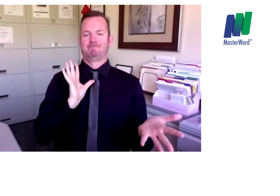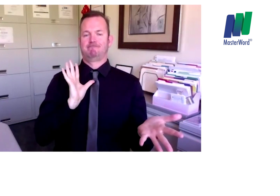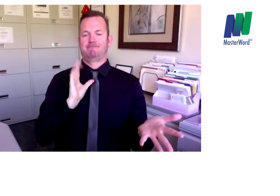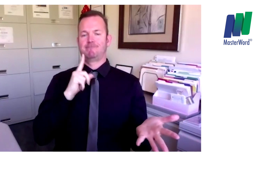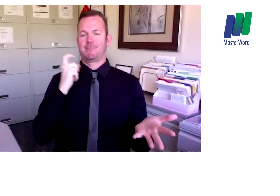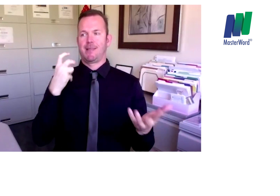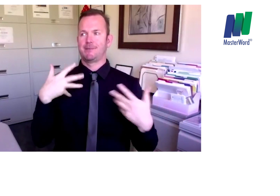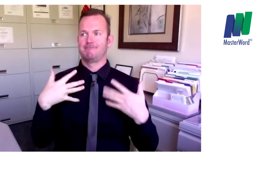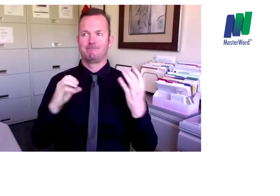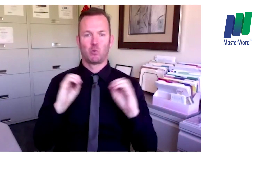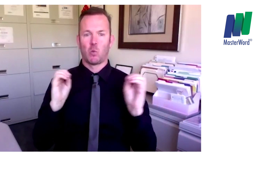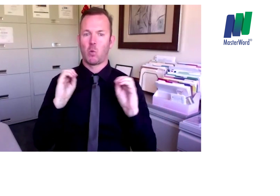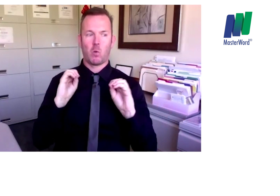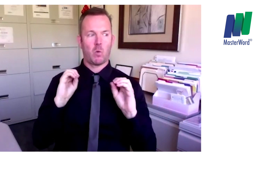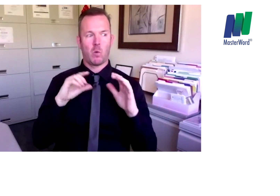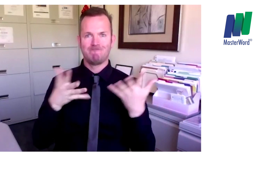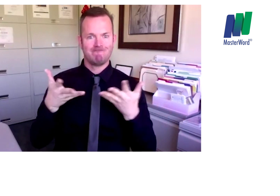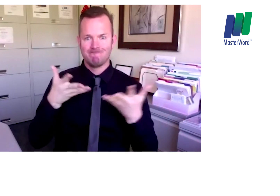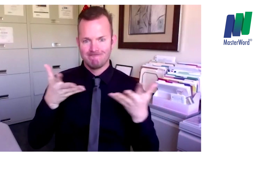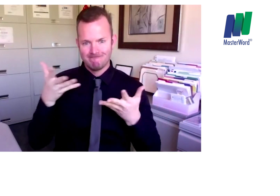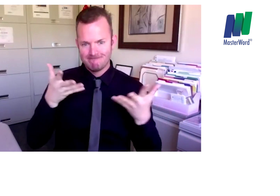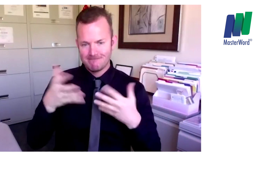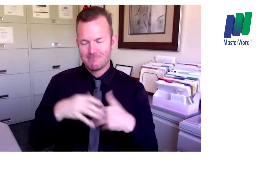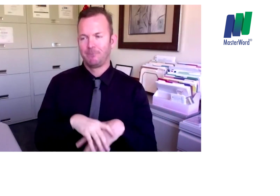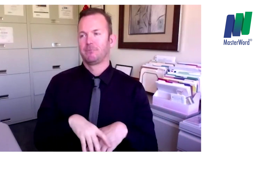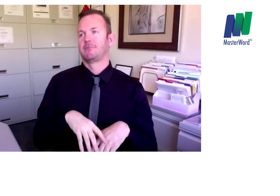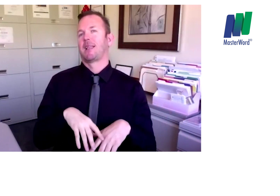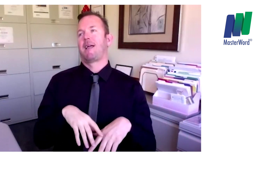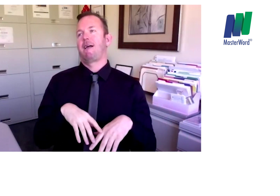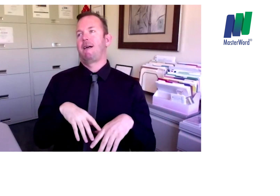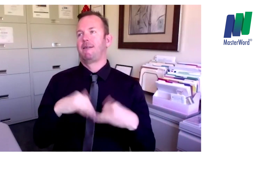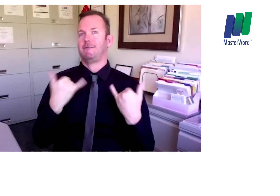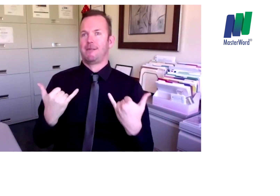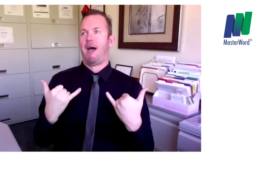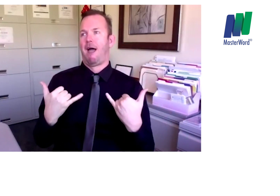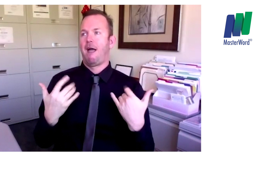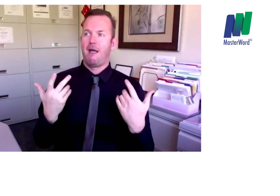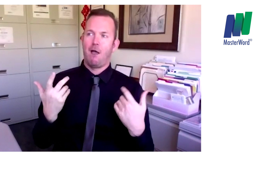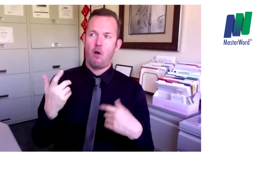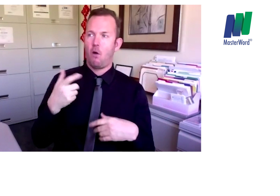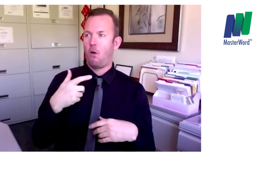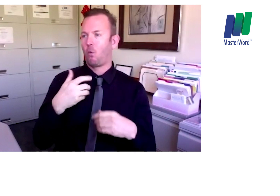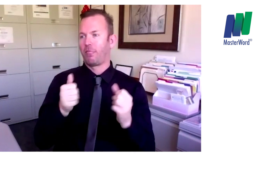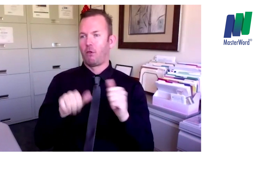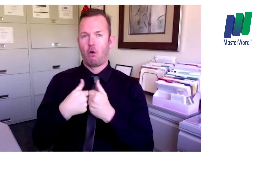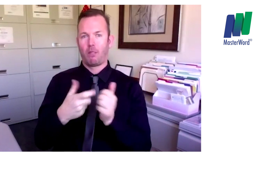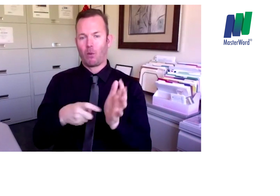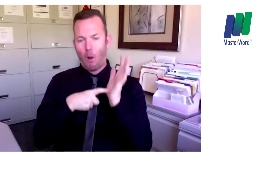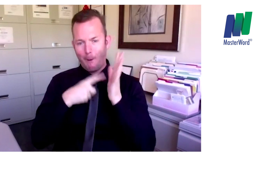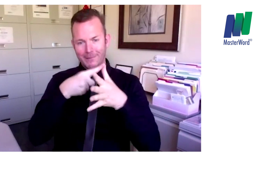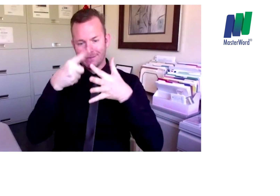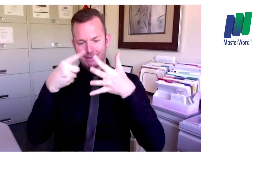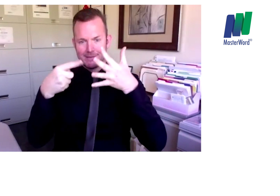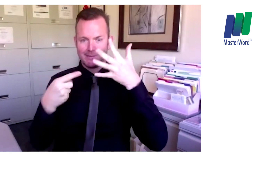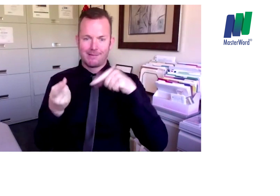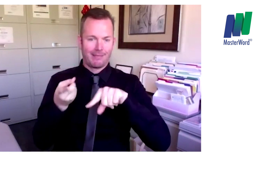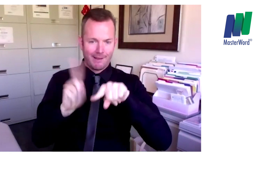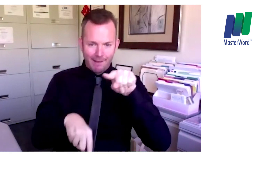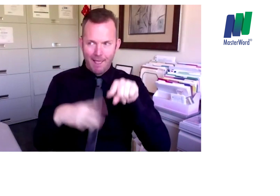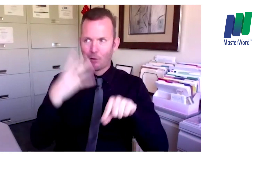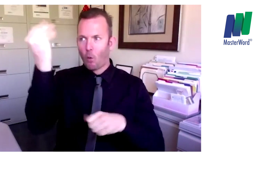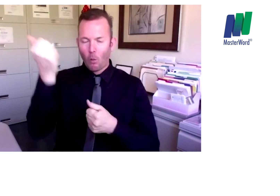out of the isolation of home and they can socialize in their native language, which is American Sign Language in the United